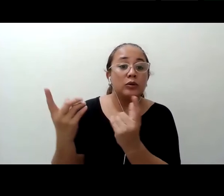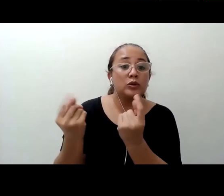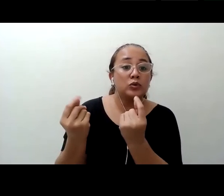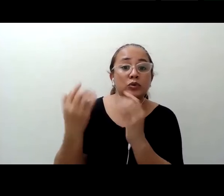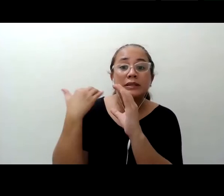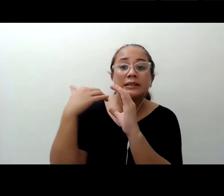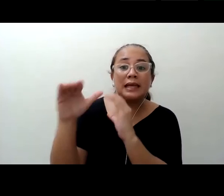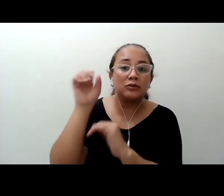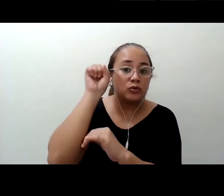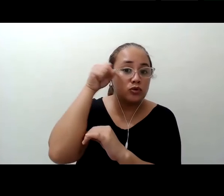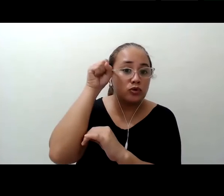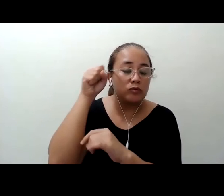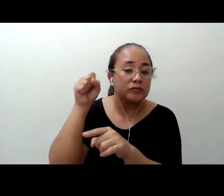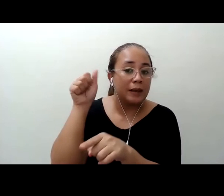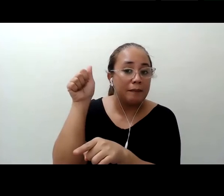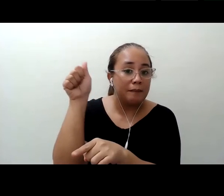Jacques for his